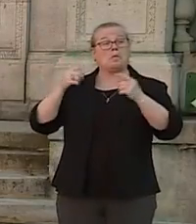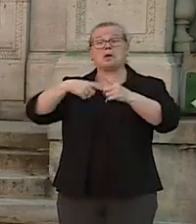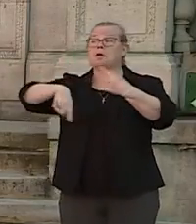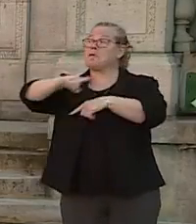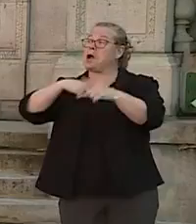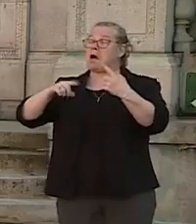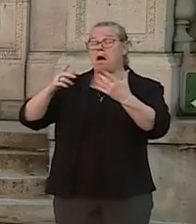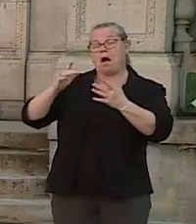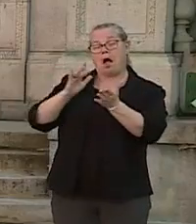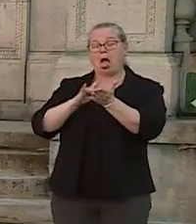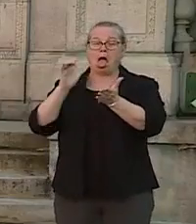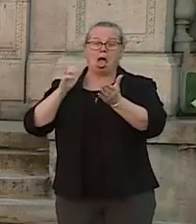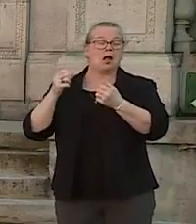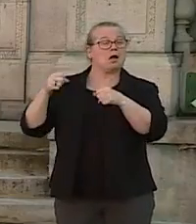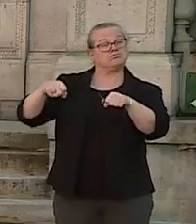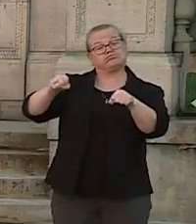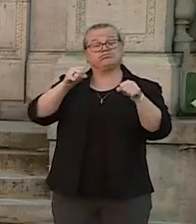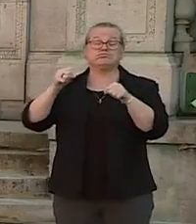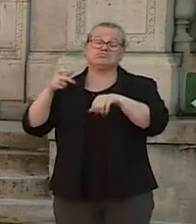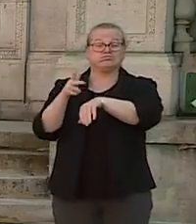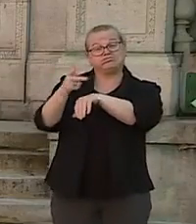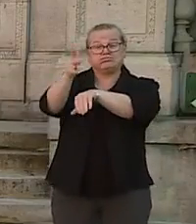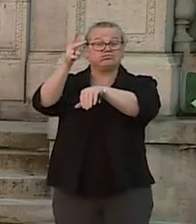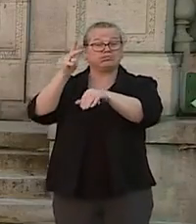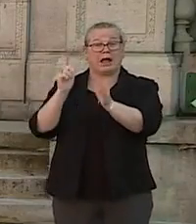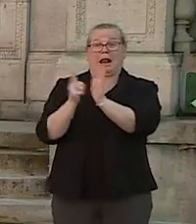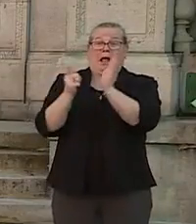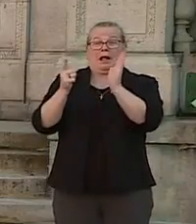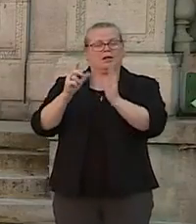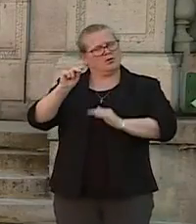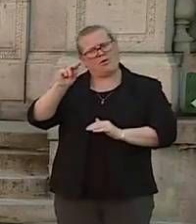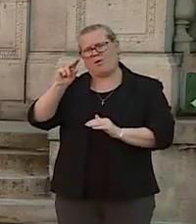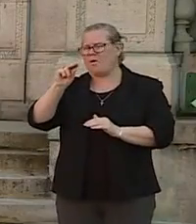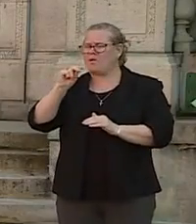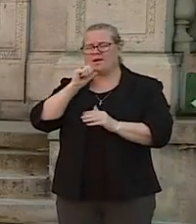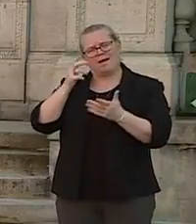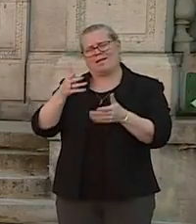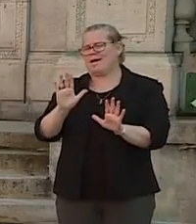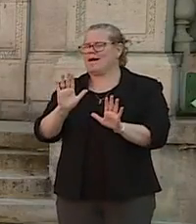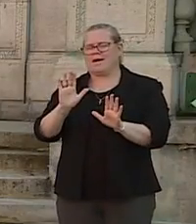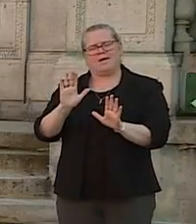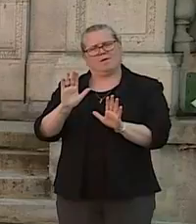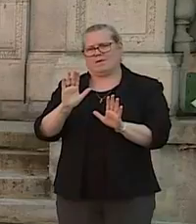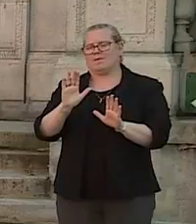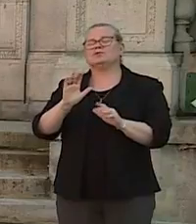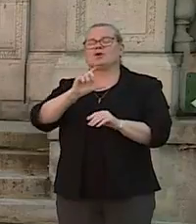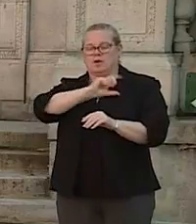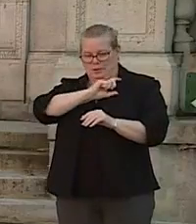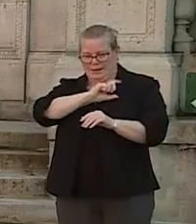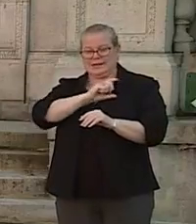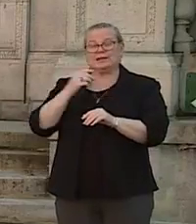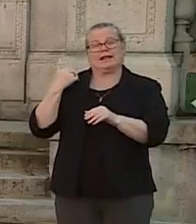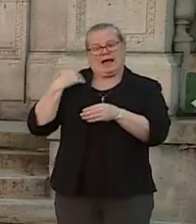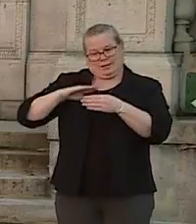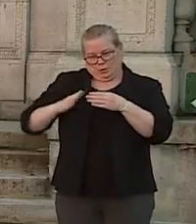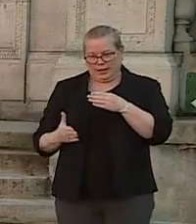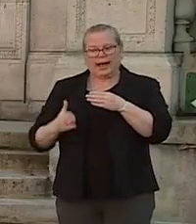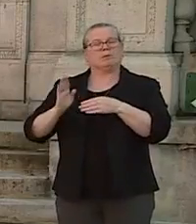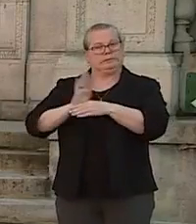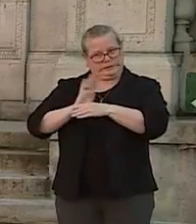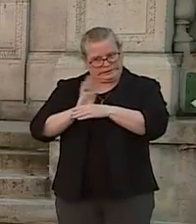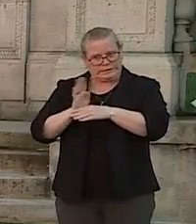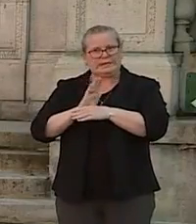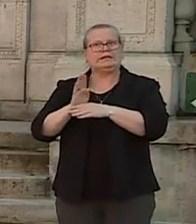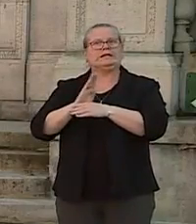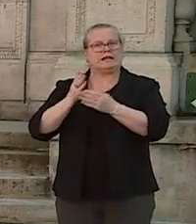ride those illegal vehicles in an illegal way on city streets or in city's parks. So our police were out there. They were